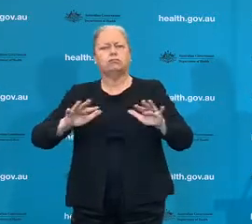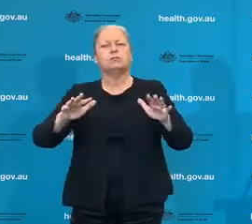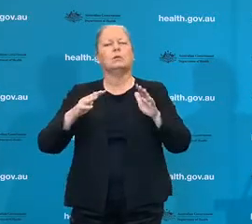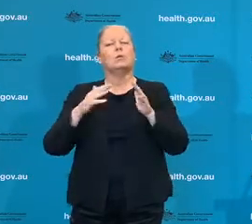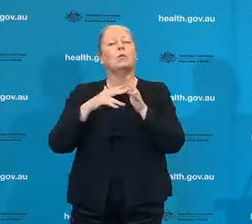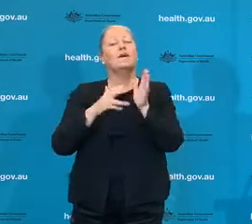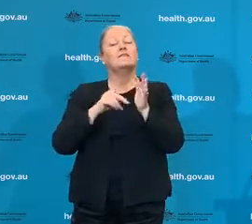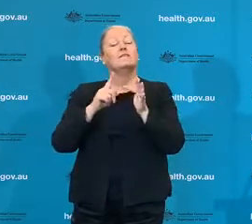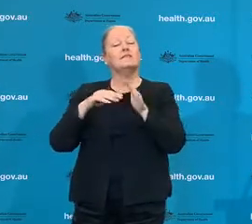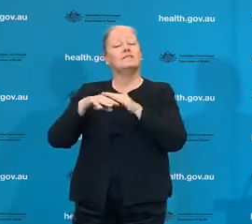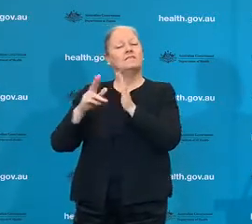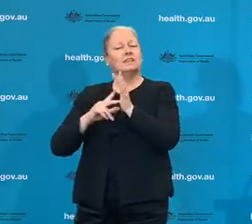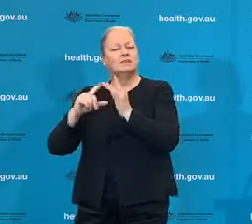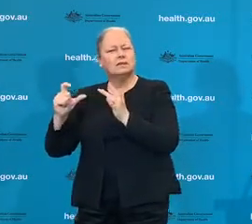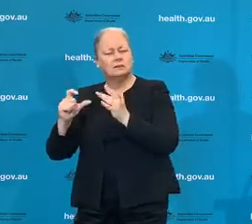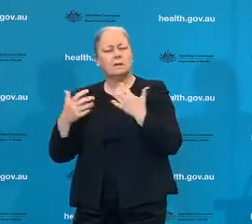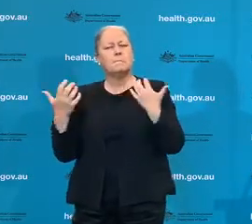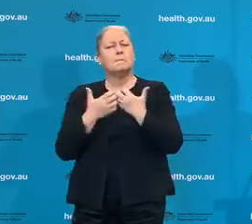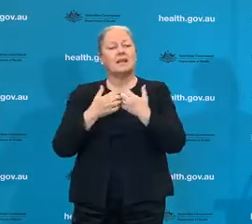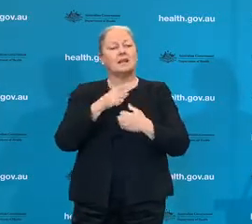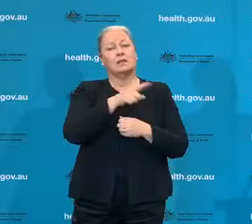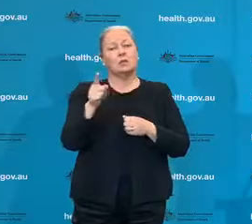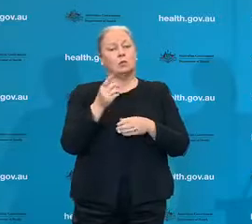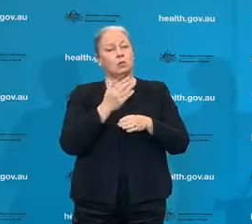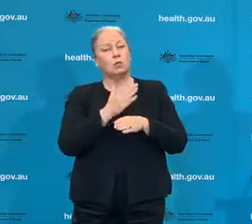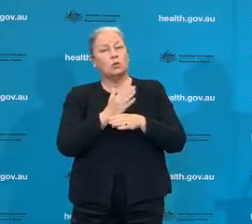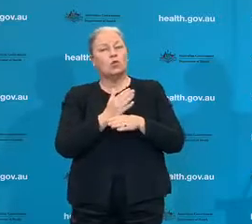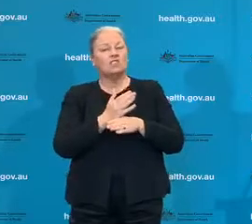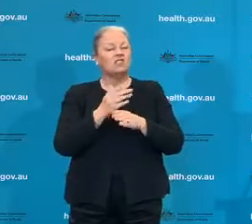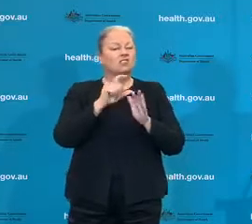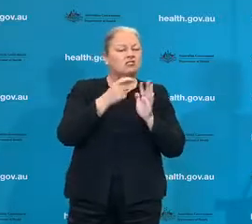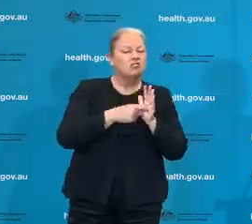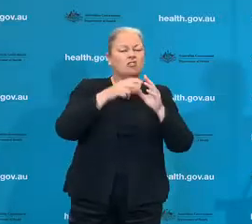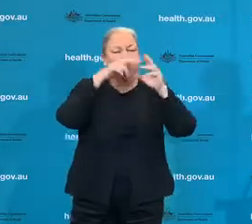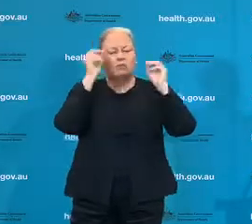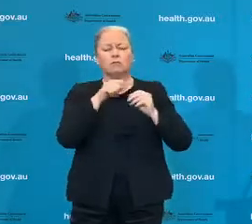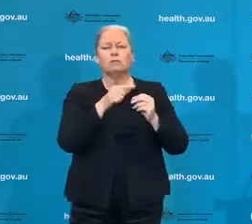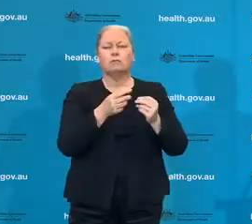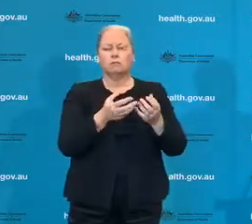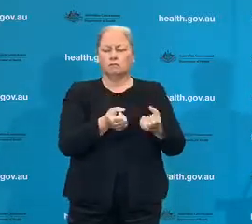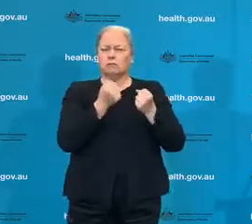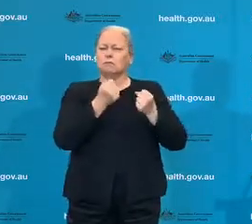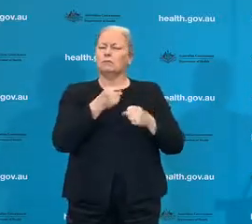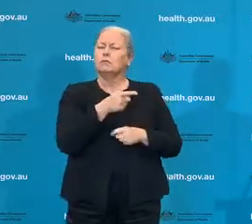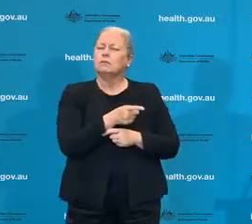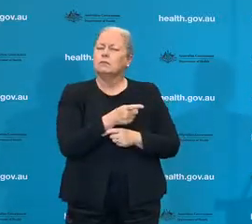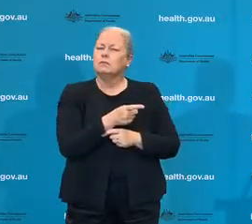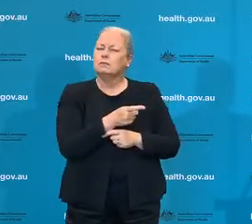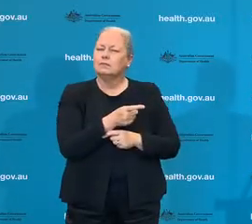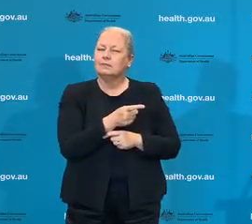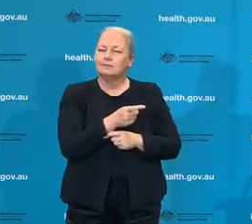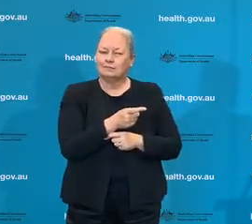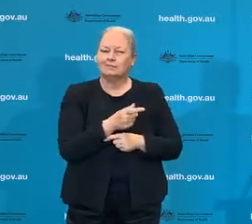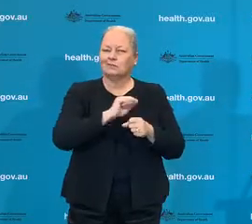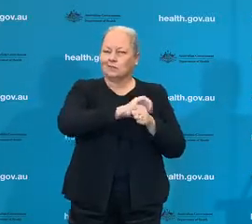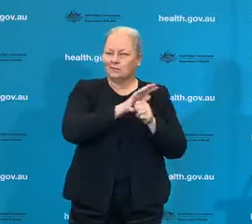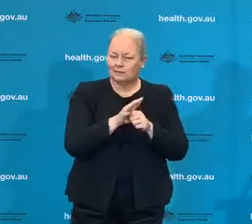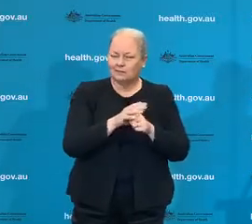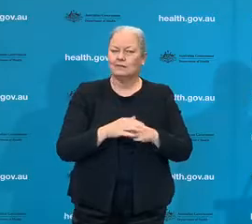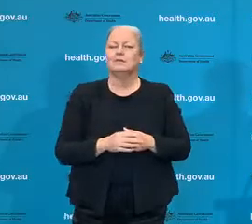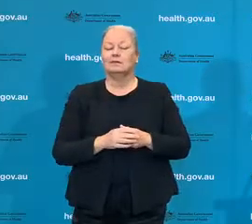healthcare and residential aged care workers get infected. And what I'd like to say to you today is that over 3,300 healthcare